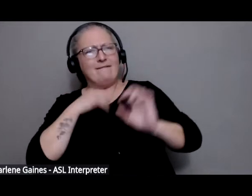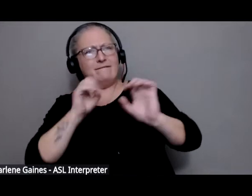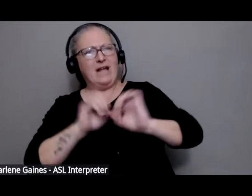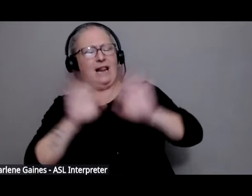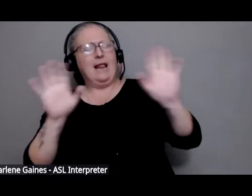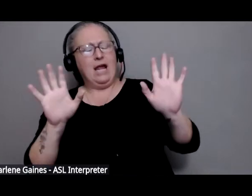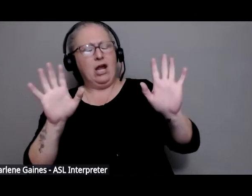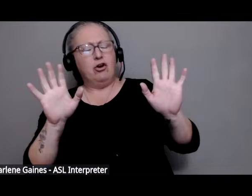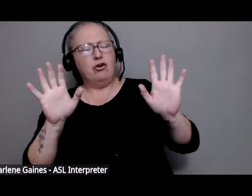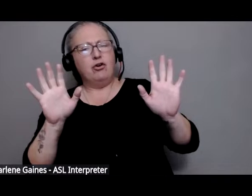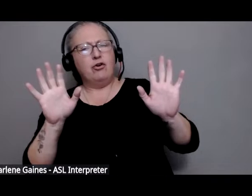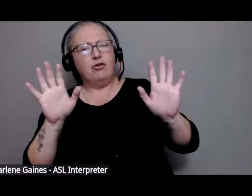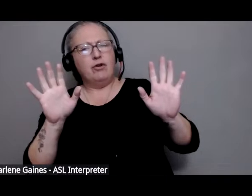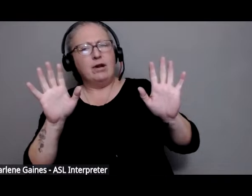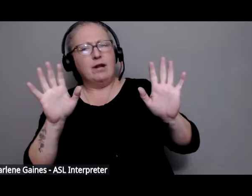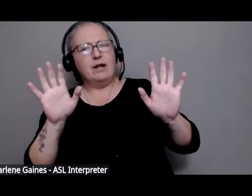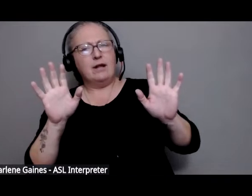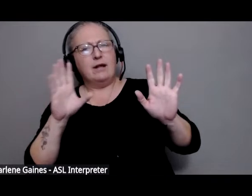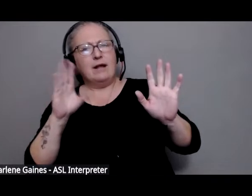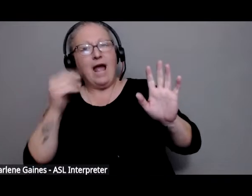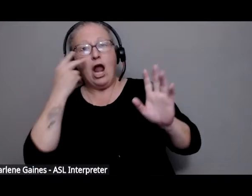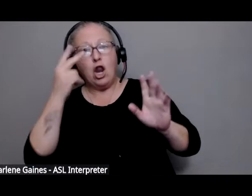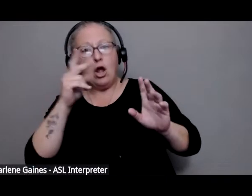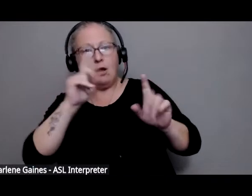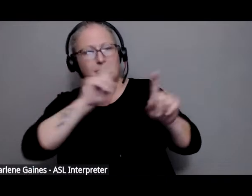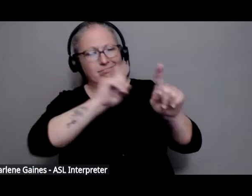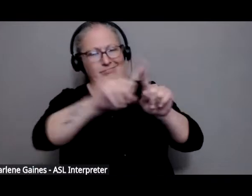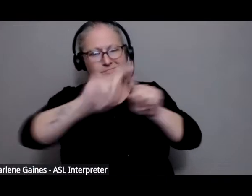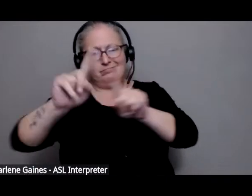and look at all of the parts of the district.